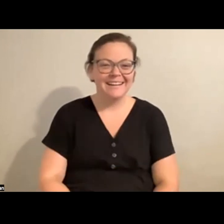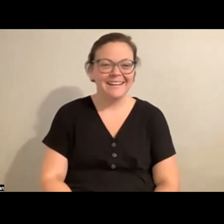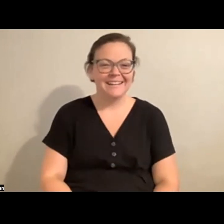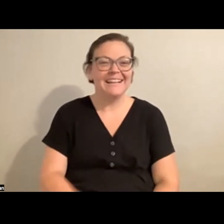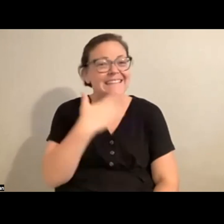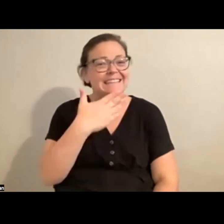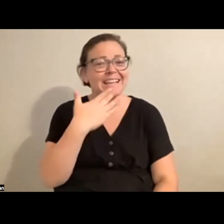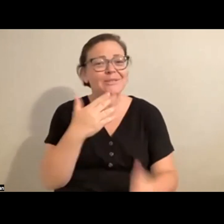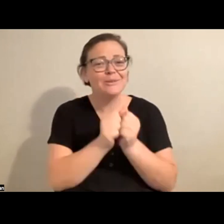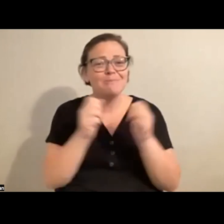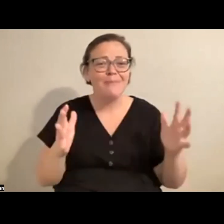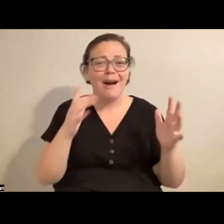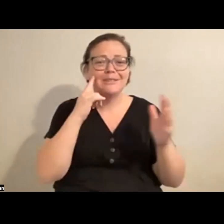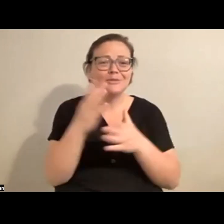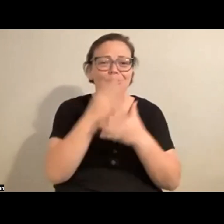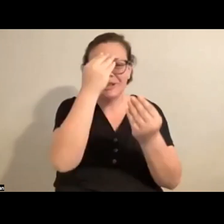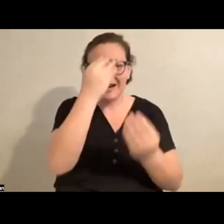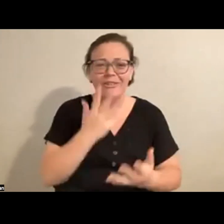Thank you so much for sharing that.